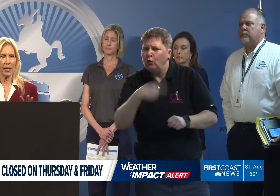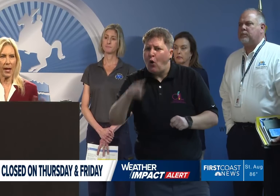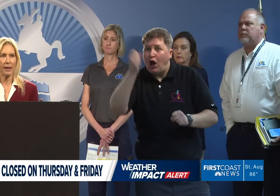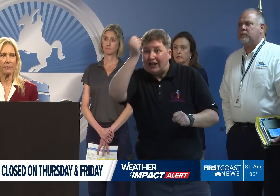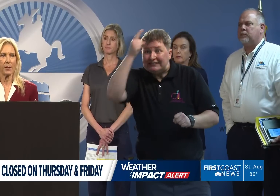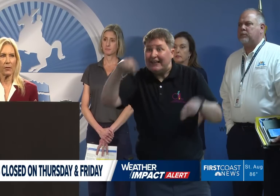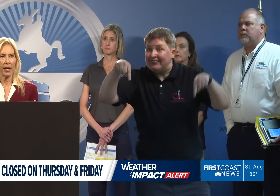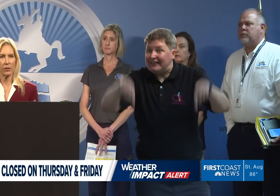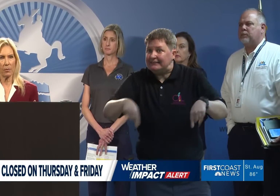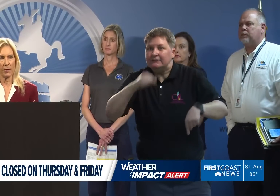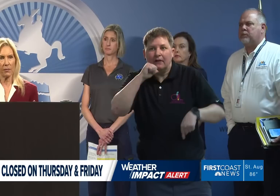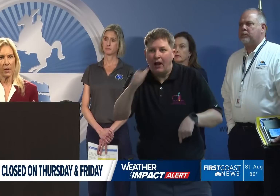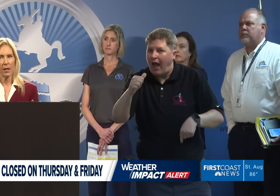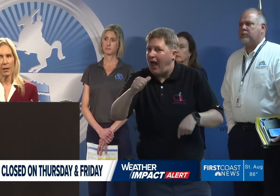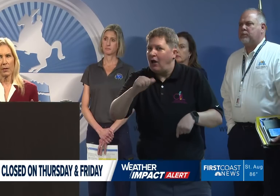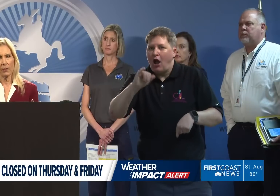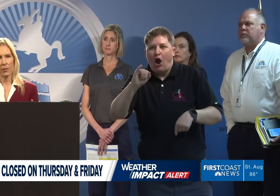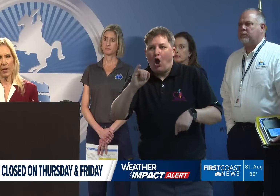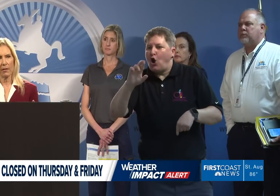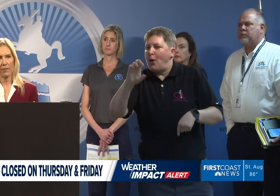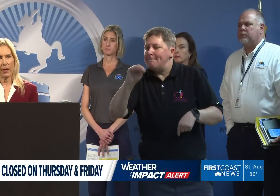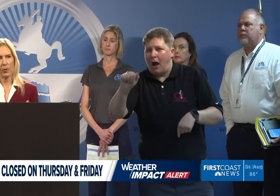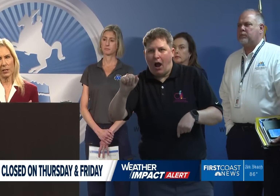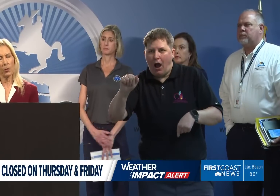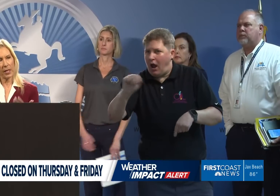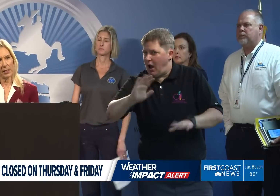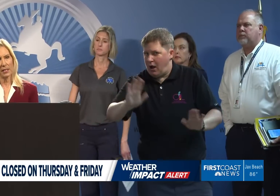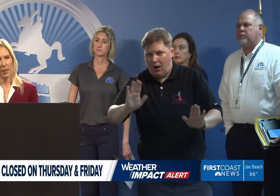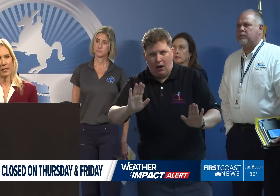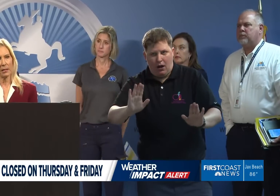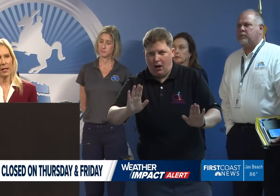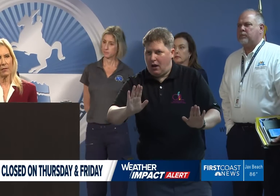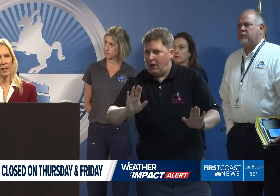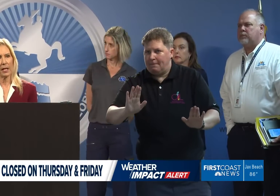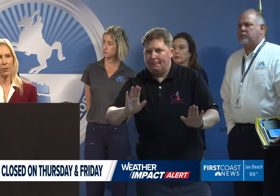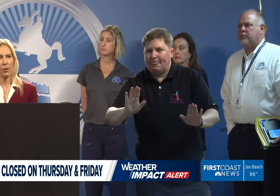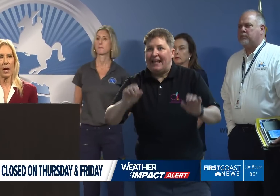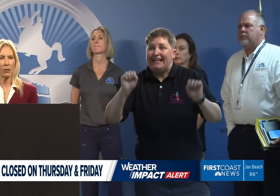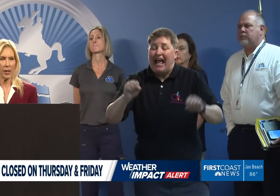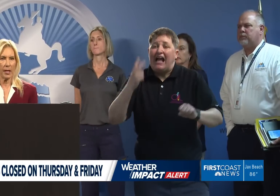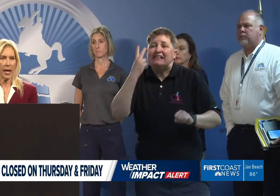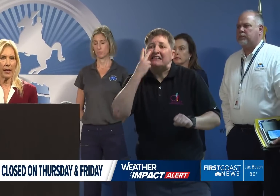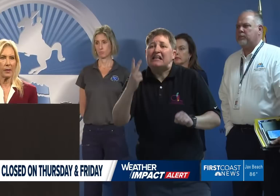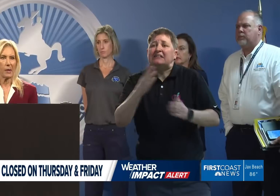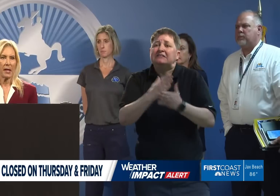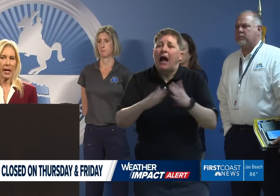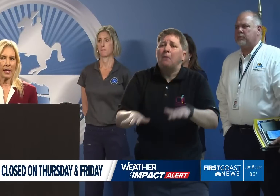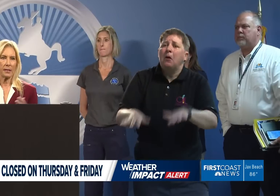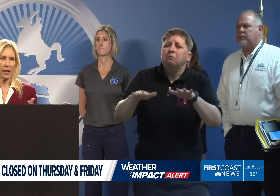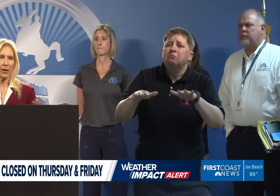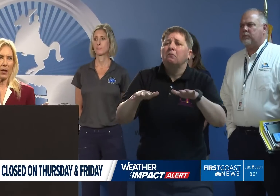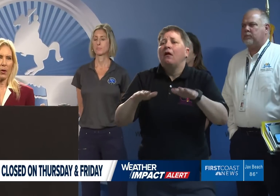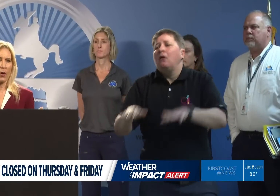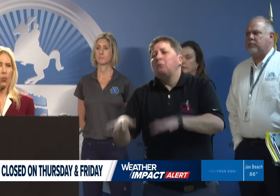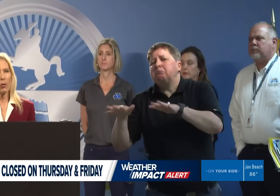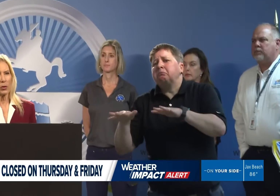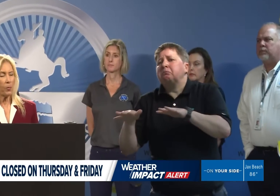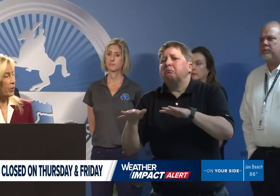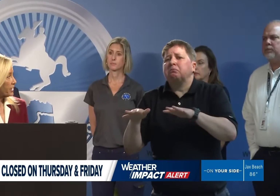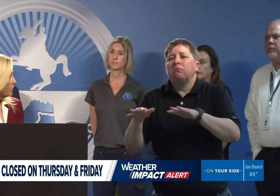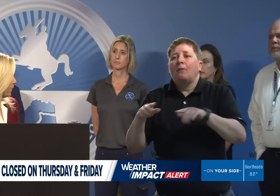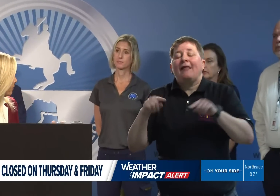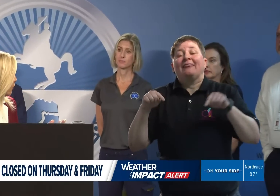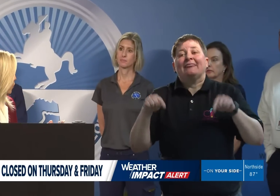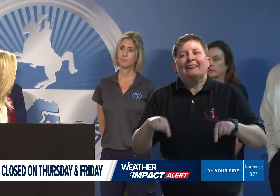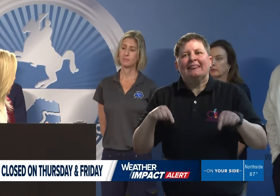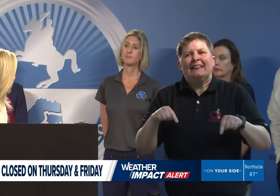situation we're looking at. Okay, in terms of that, we could see some isolated flooding, but we're not looking at a scenario where, or what was Irma?